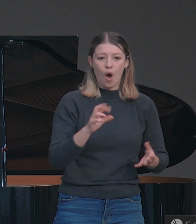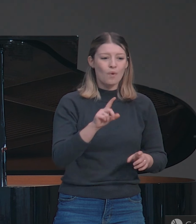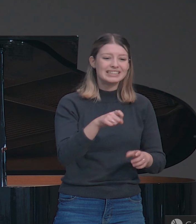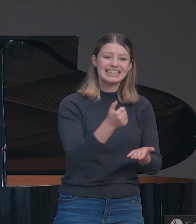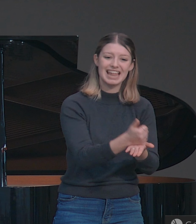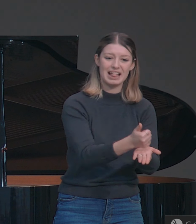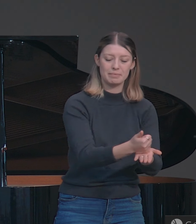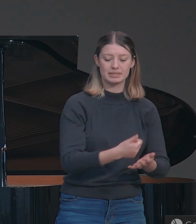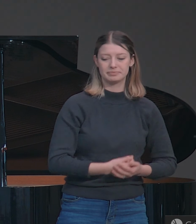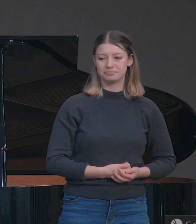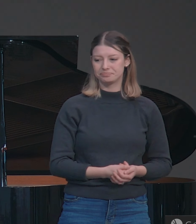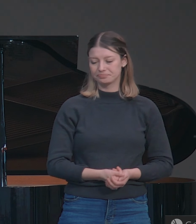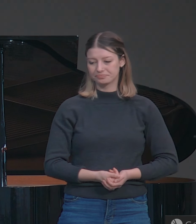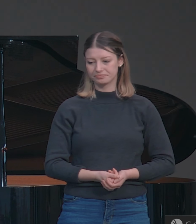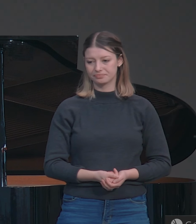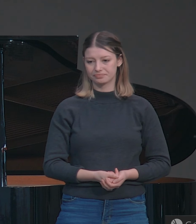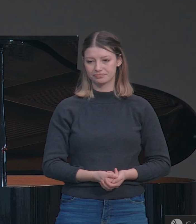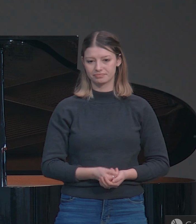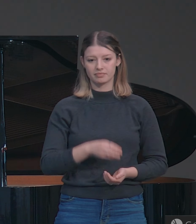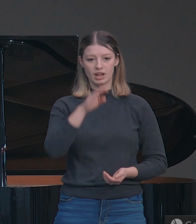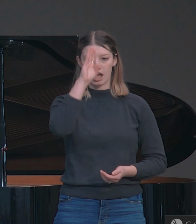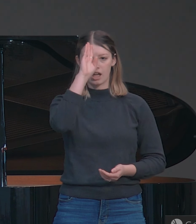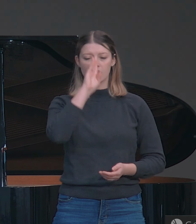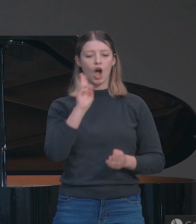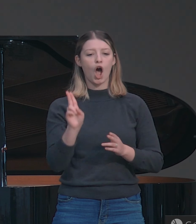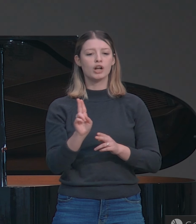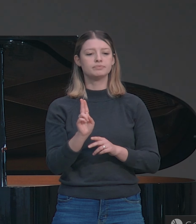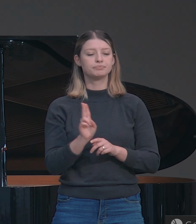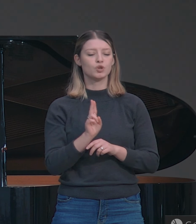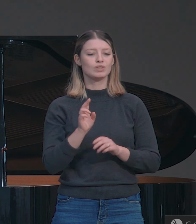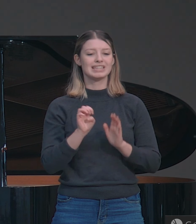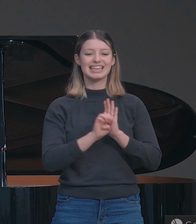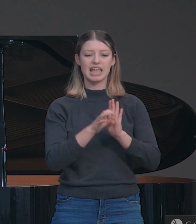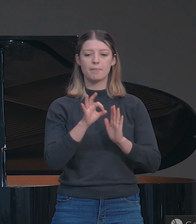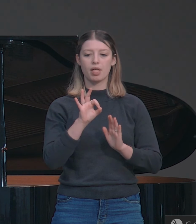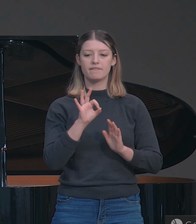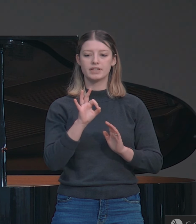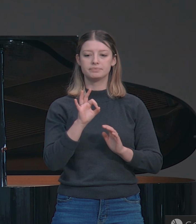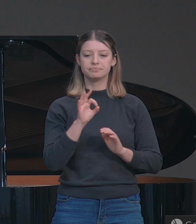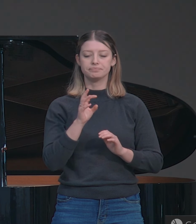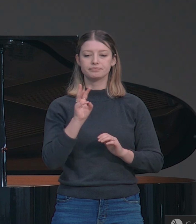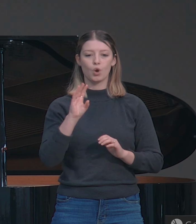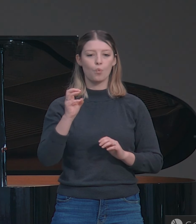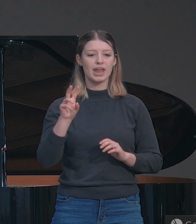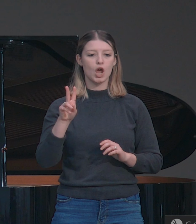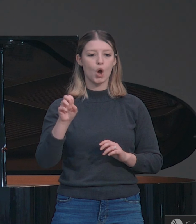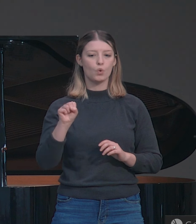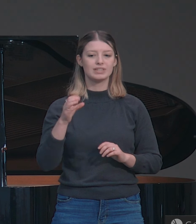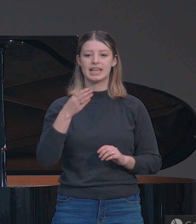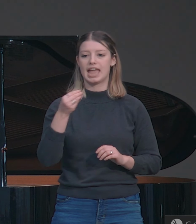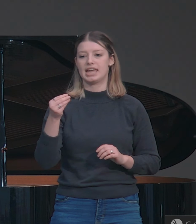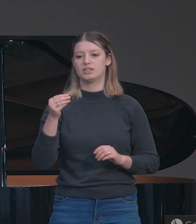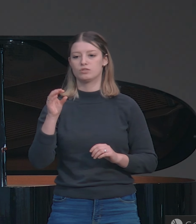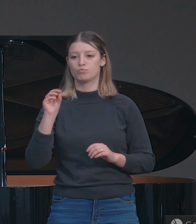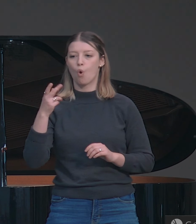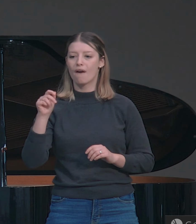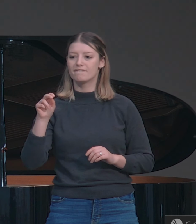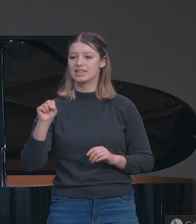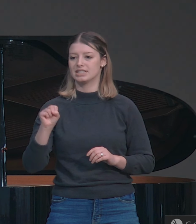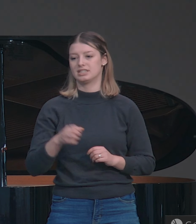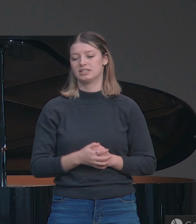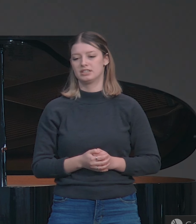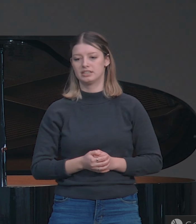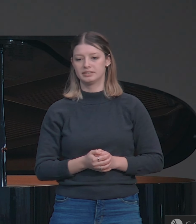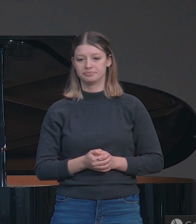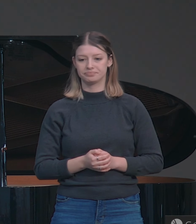help. I mean, God often used the example of widows and orphans as those who seem to be taken for granted or taken advantage of